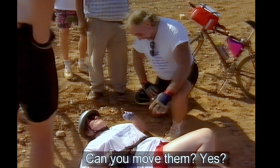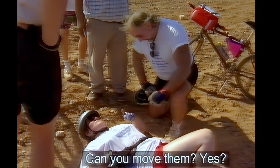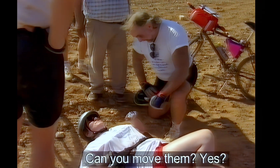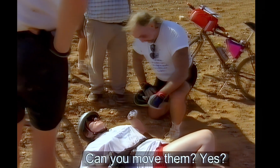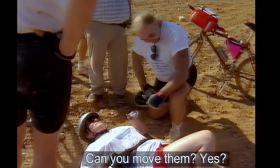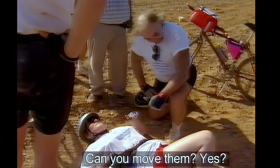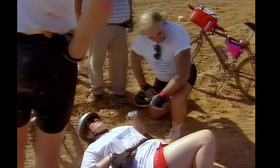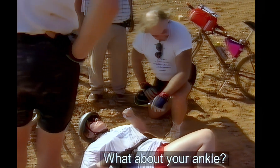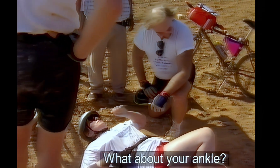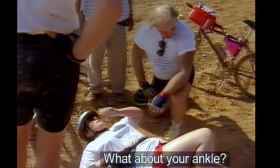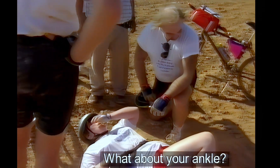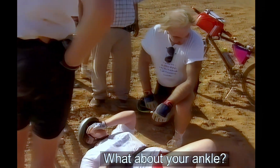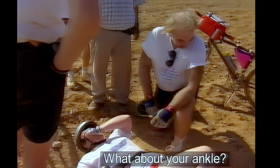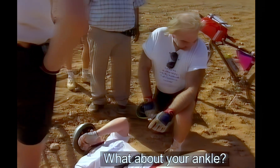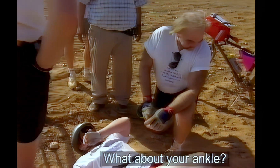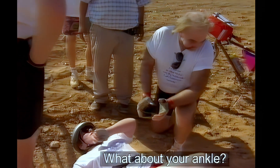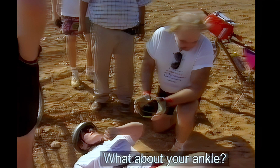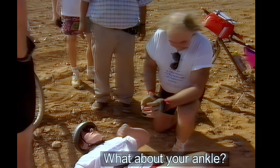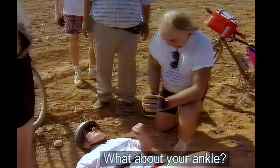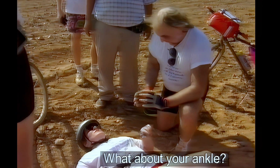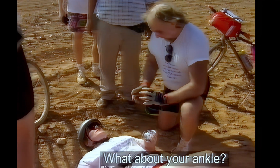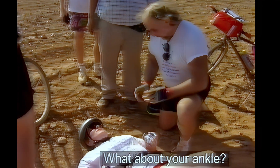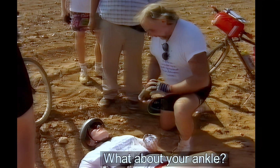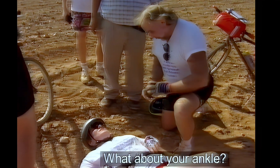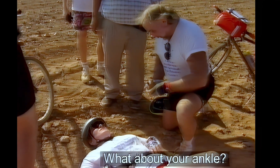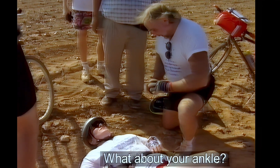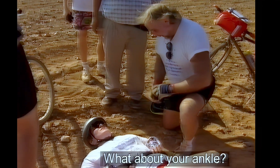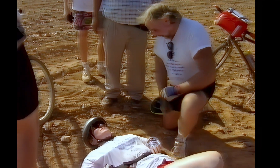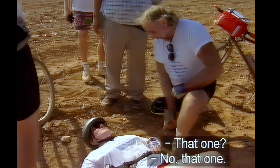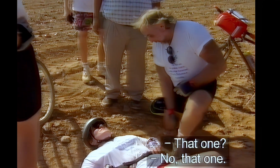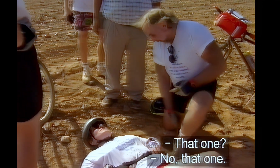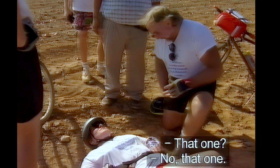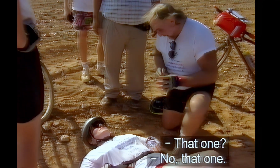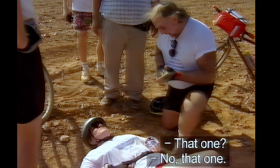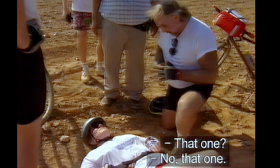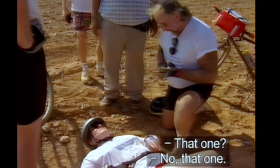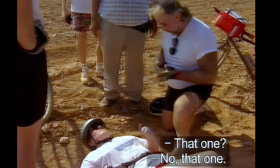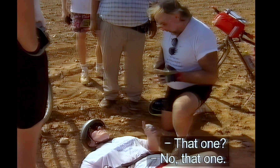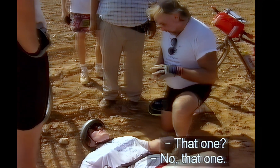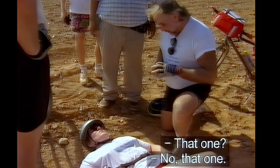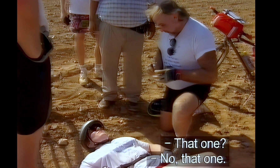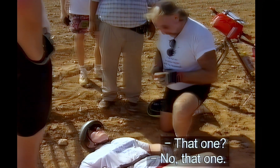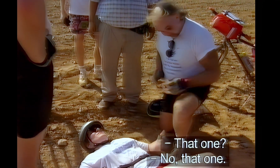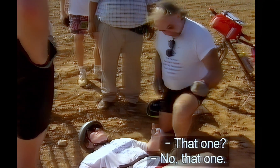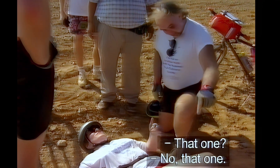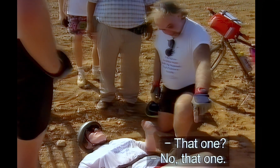Yeah? Okay. What about your ankle? Your ankle. Your ankle. Can you... No, that one. This